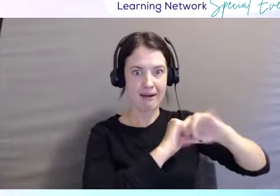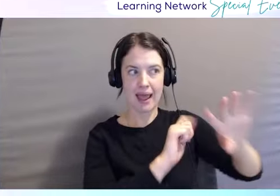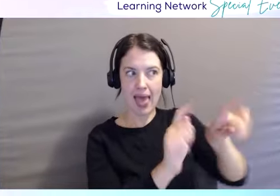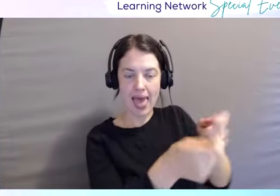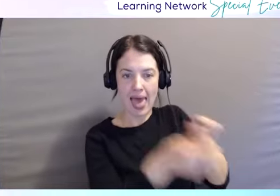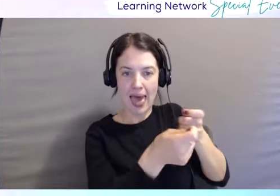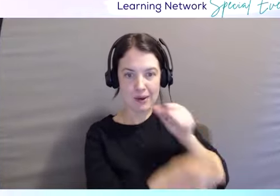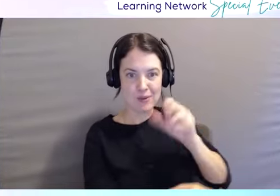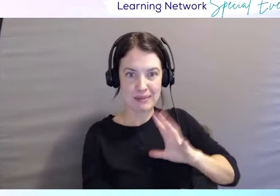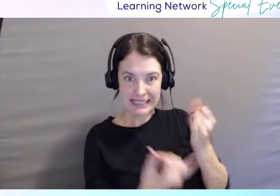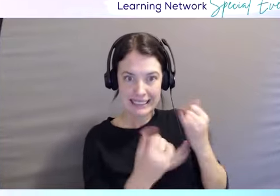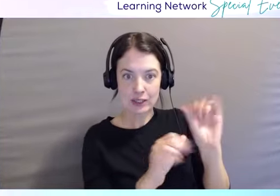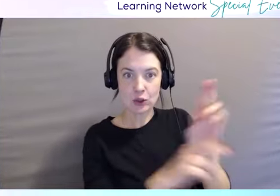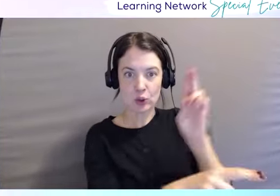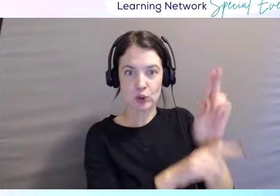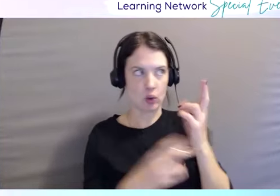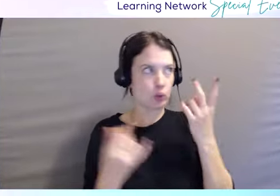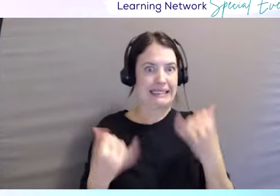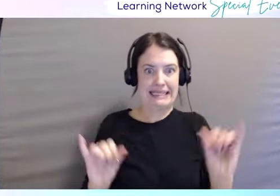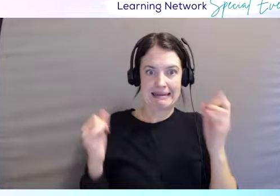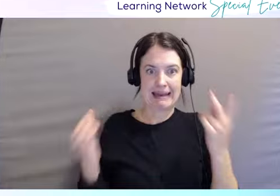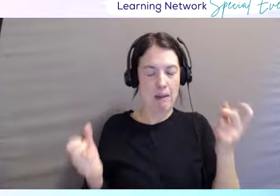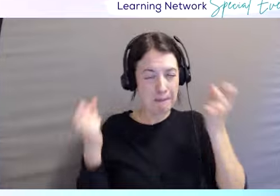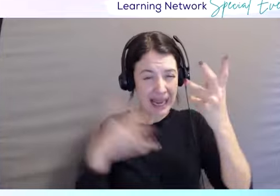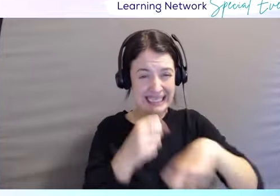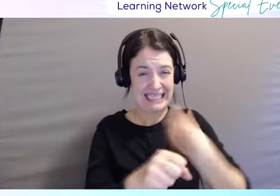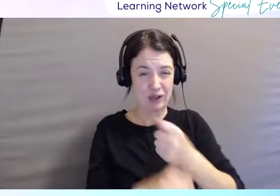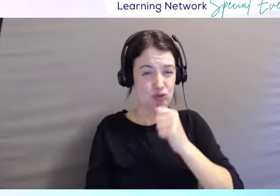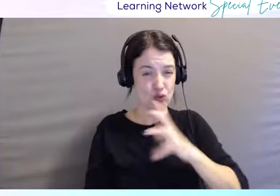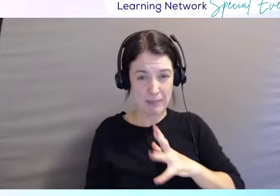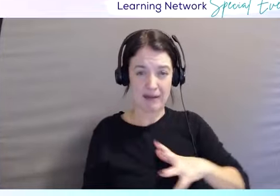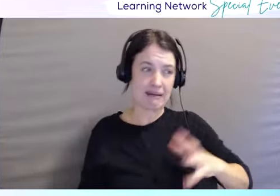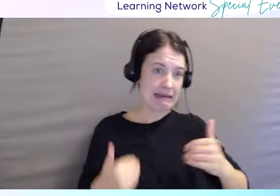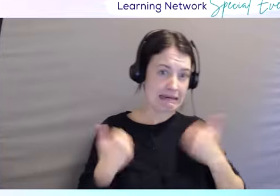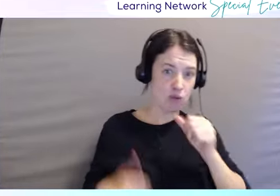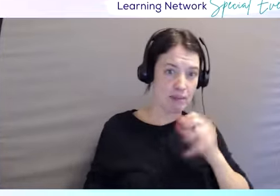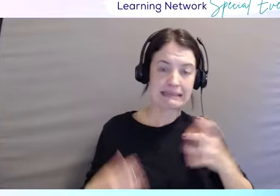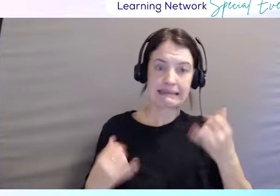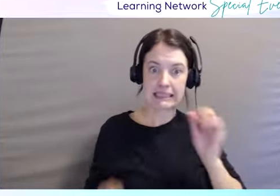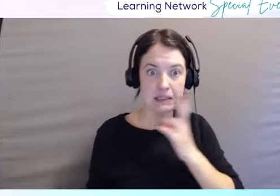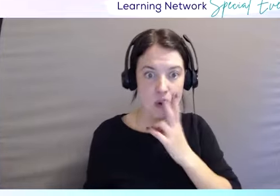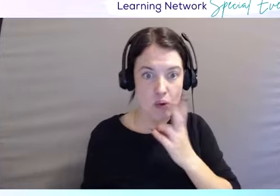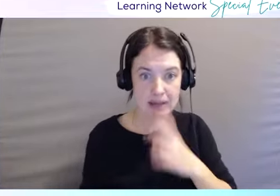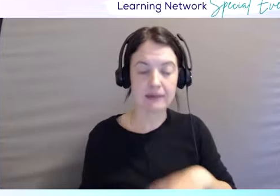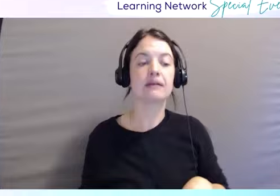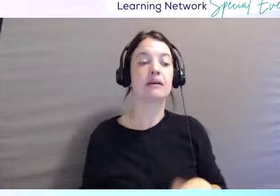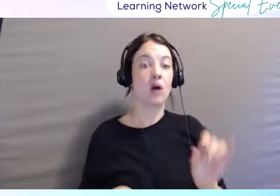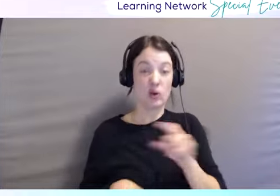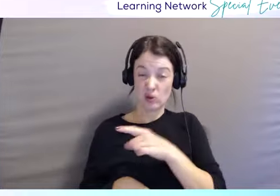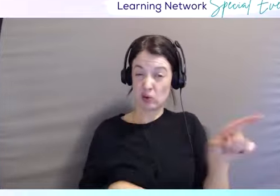the after effects of. And it's no surprise to any of you just doing minor observation that smoking